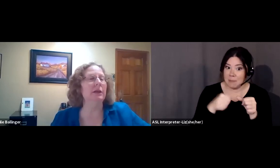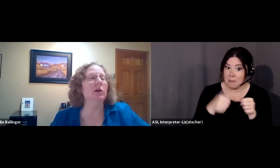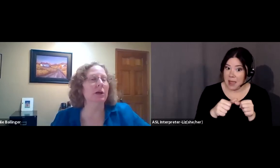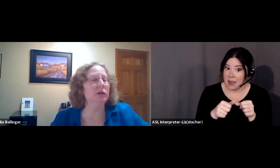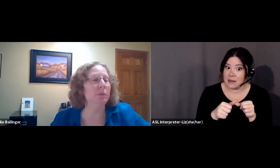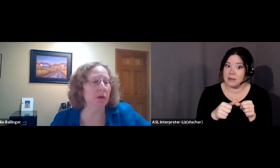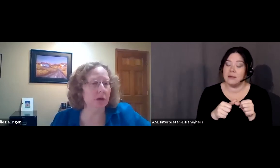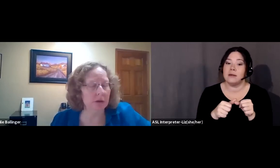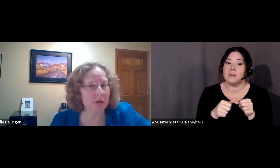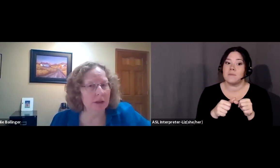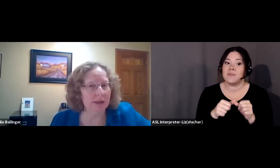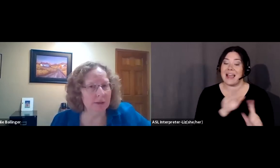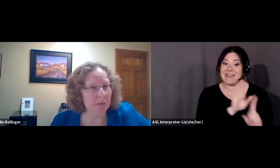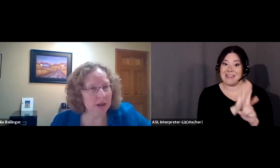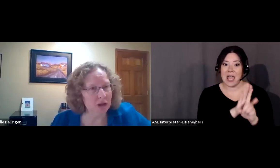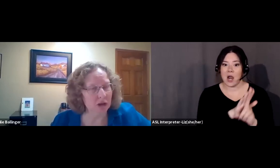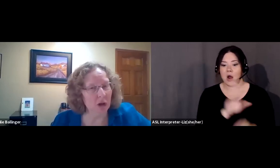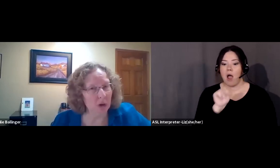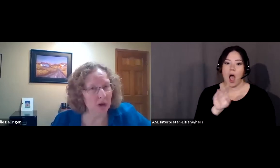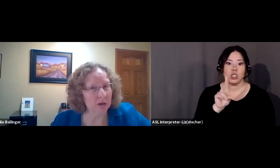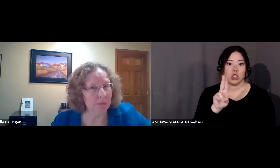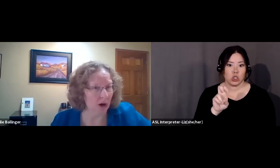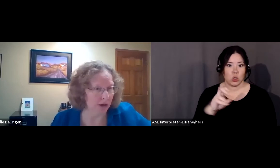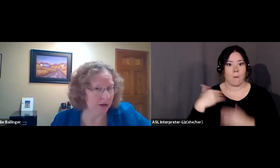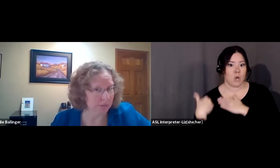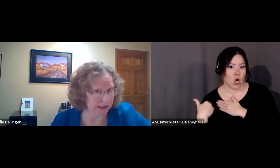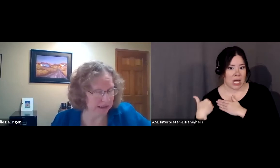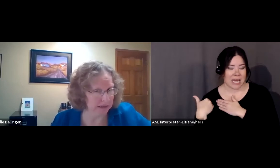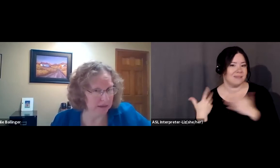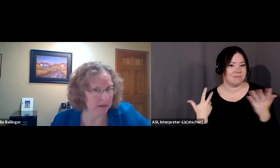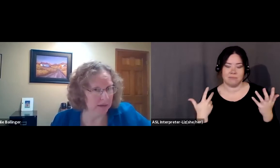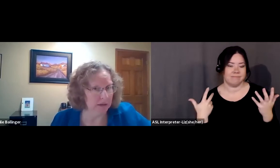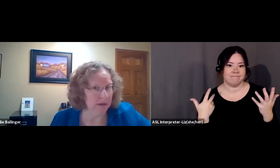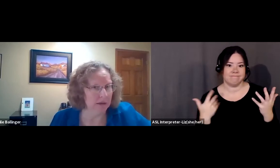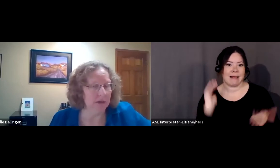that their undue burden is a much lower bar to meet.